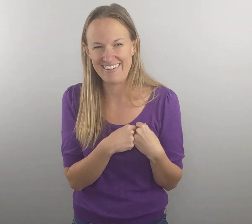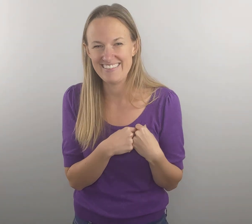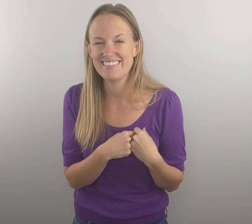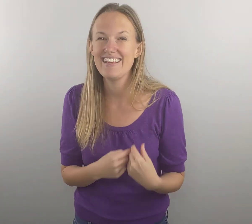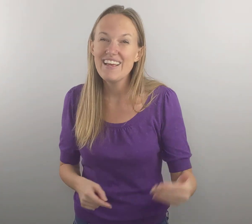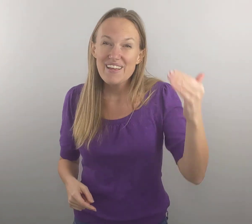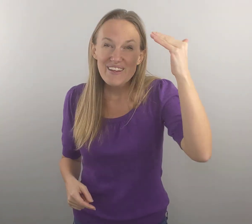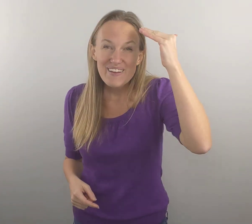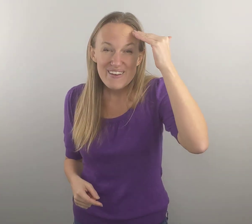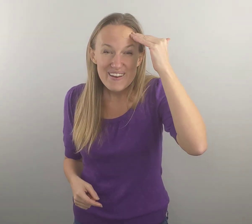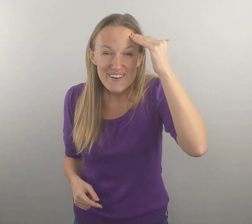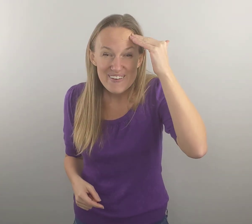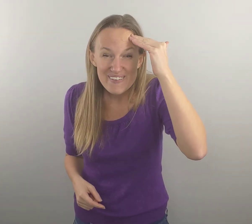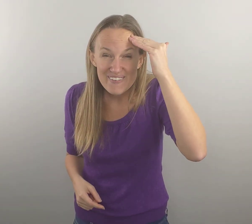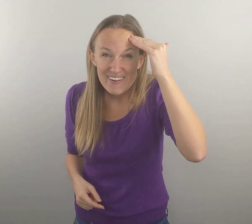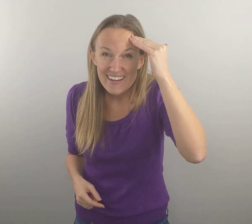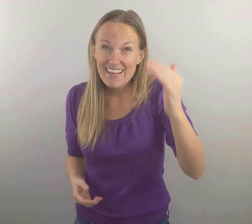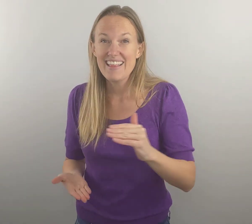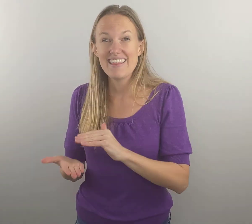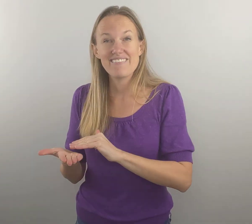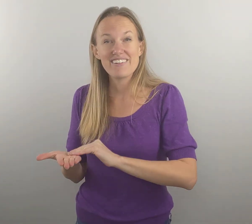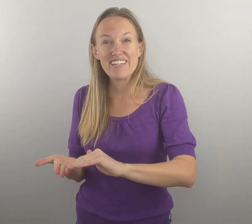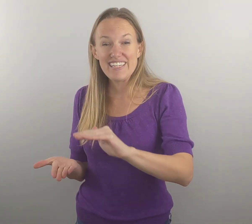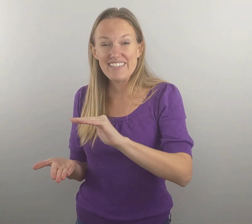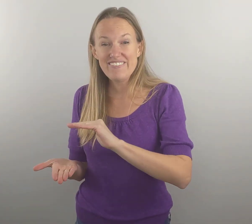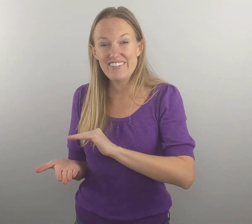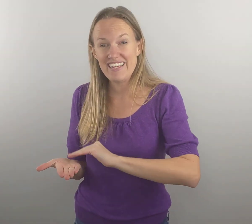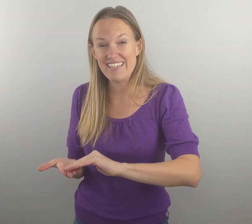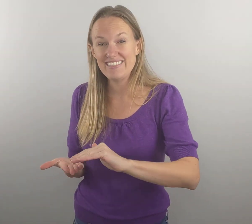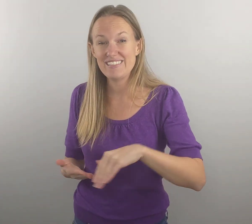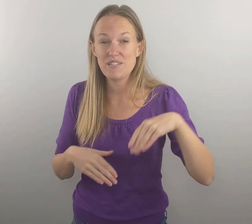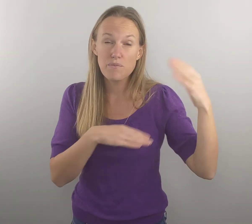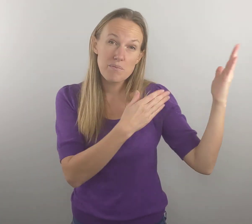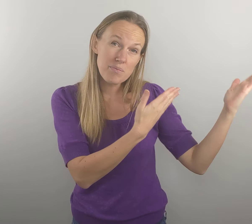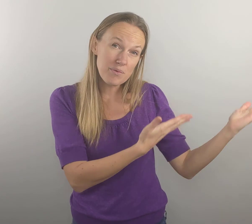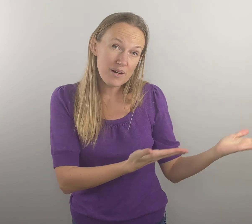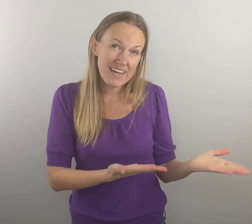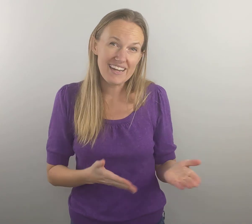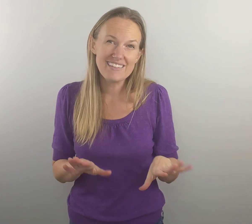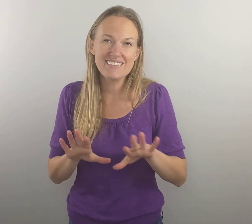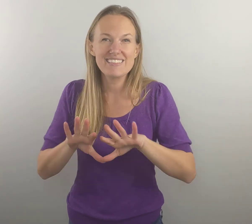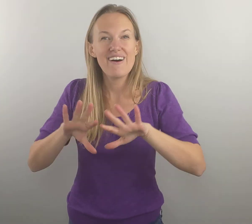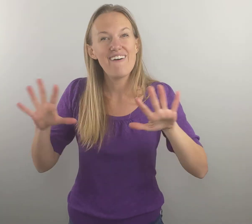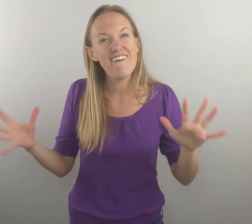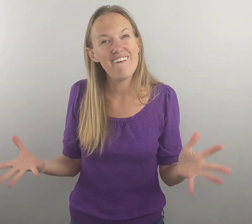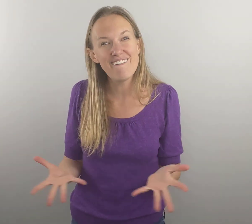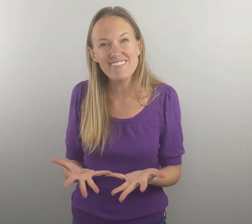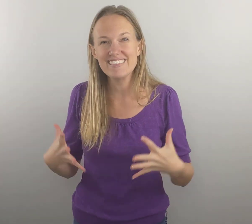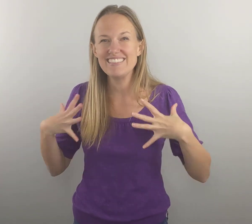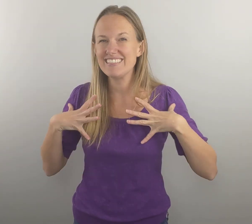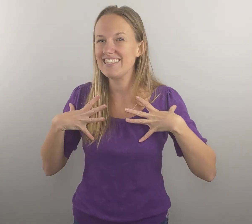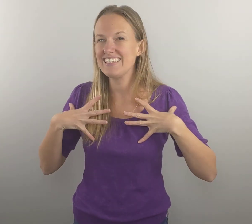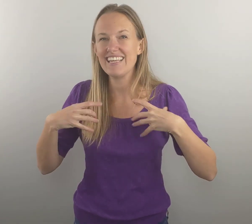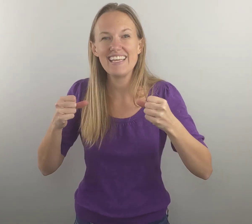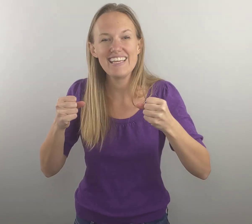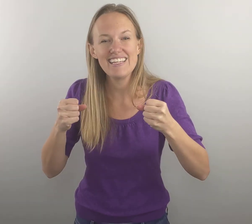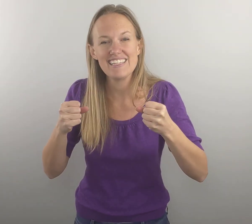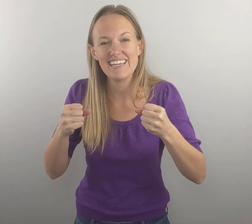heart, know that forgiveness brings wholeness and